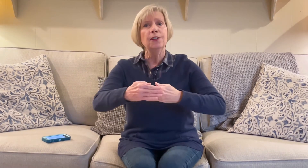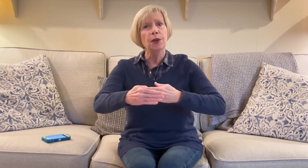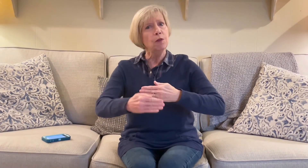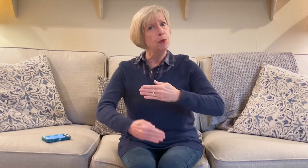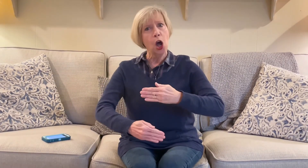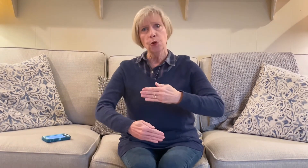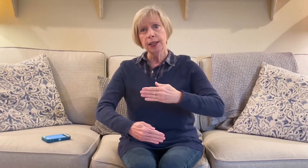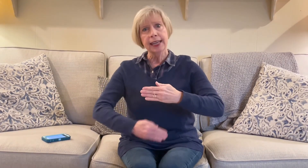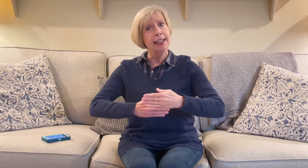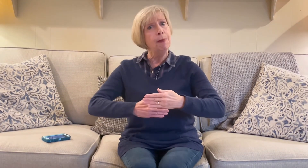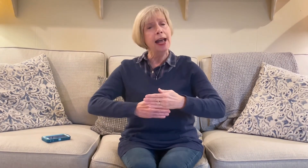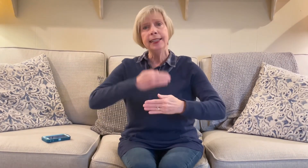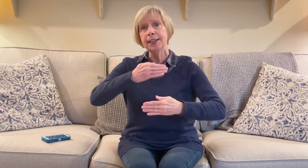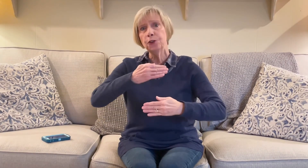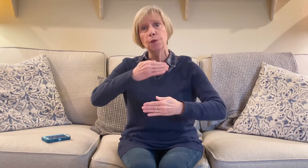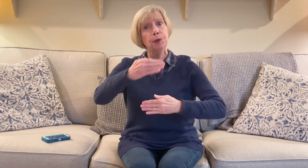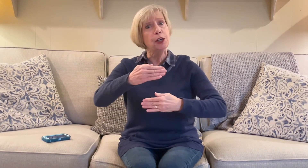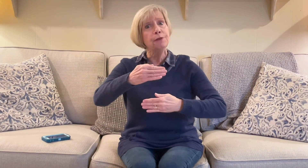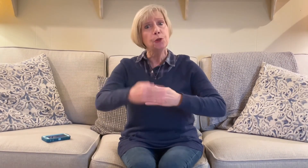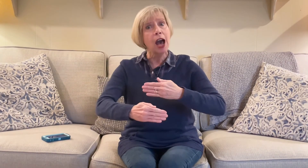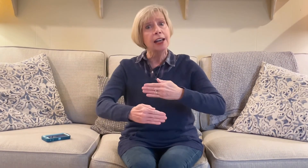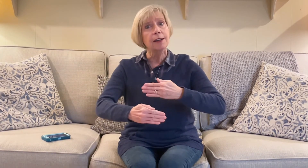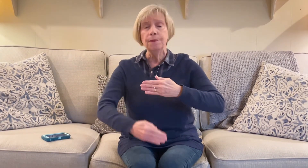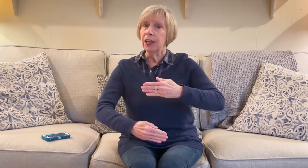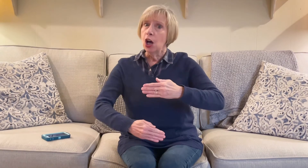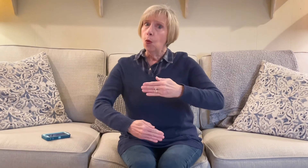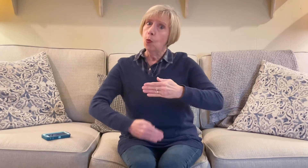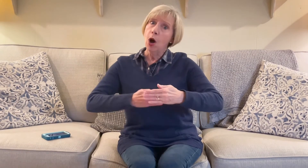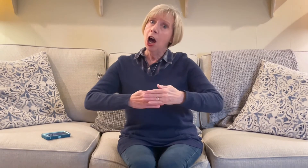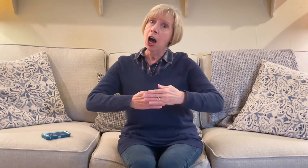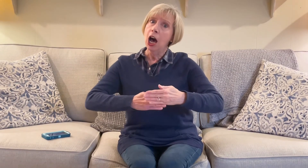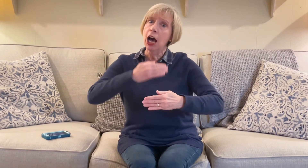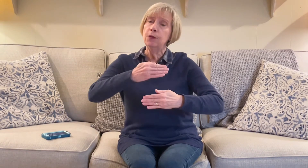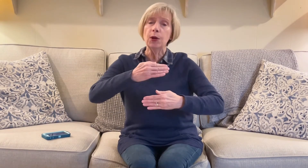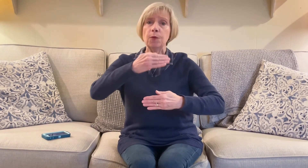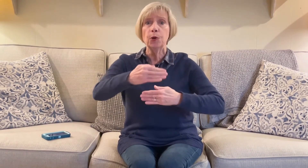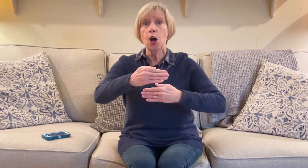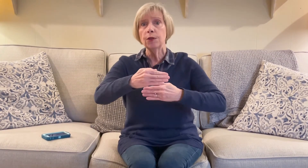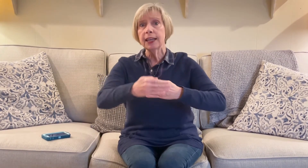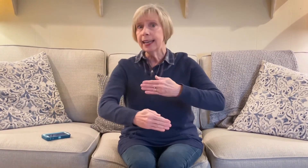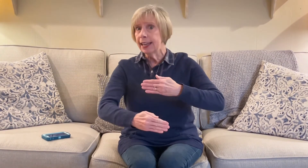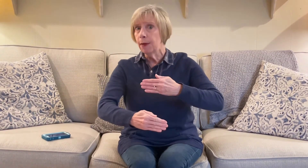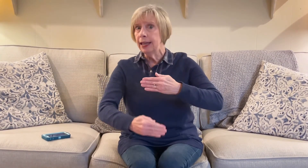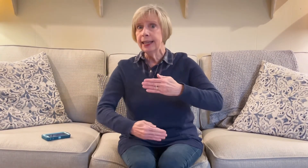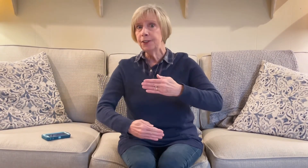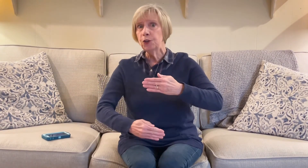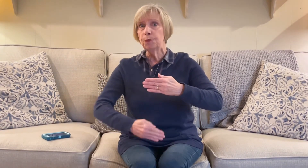wheel broke in my little blue truck. One wheel broke in my little